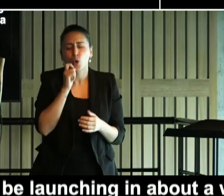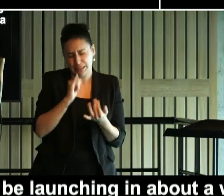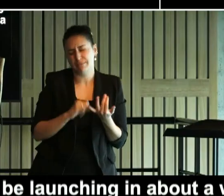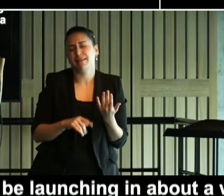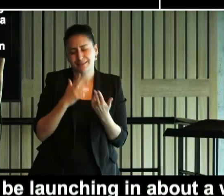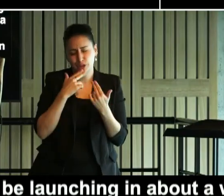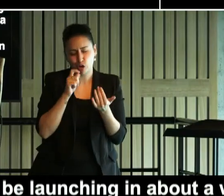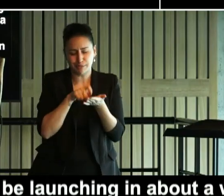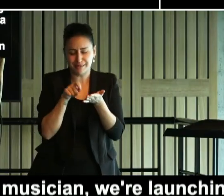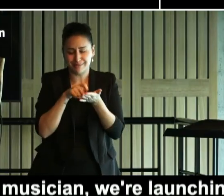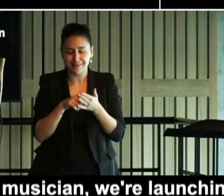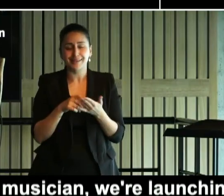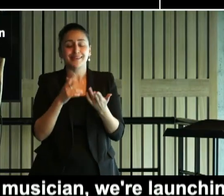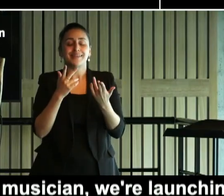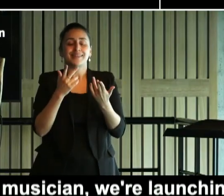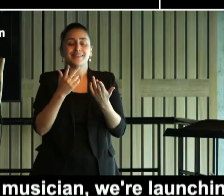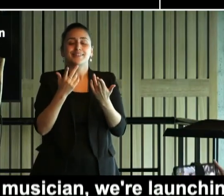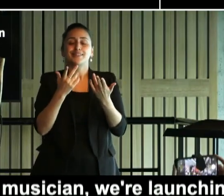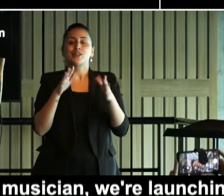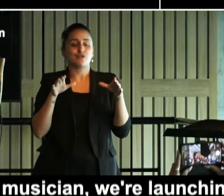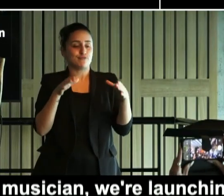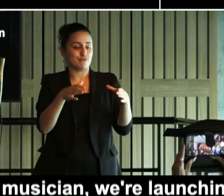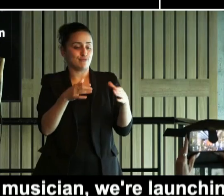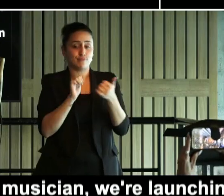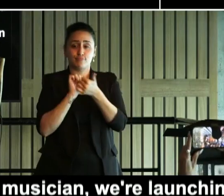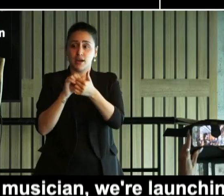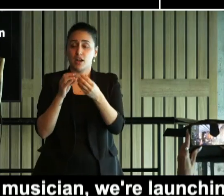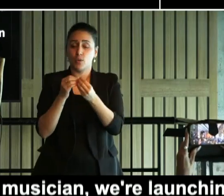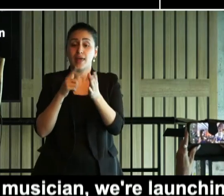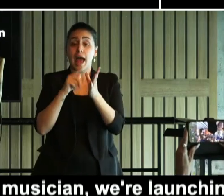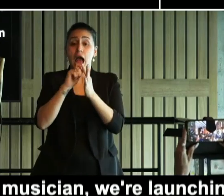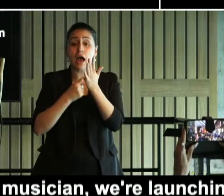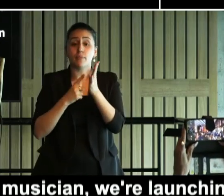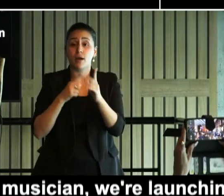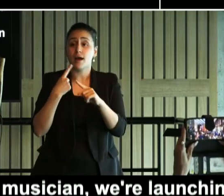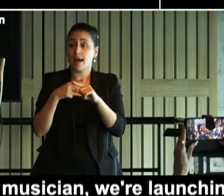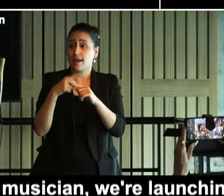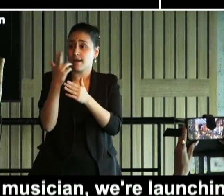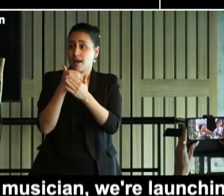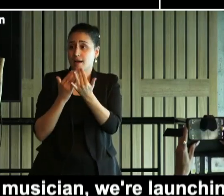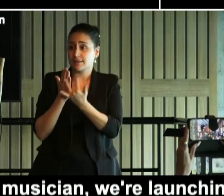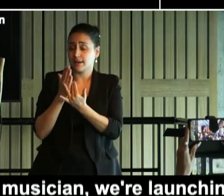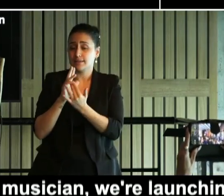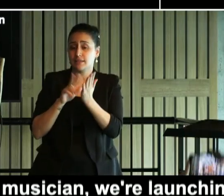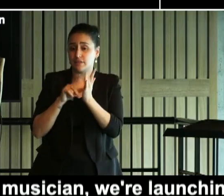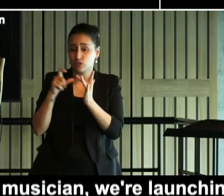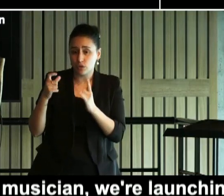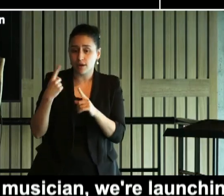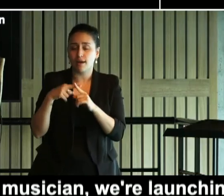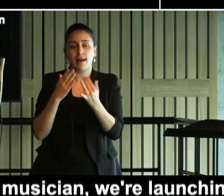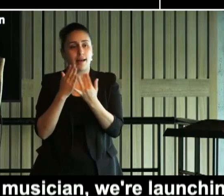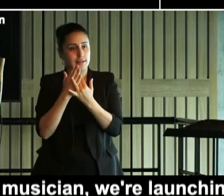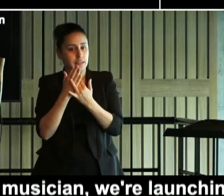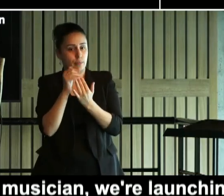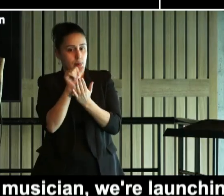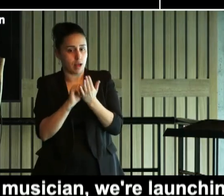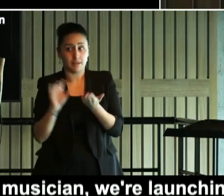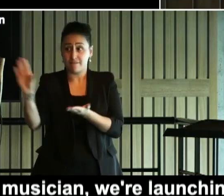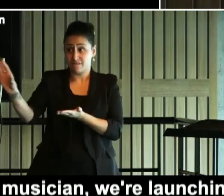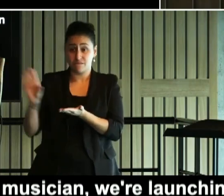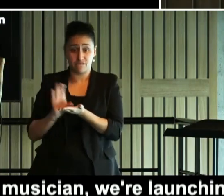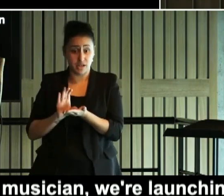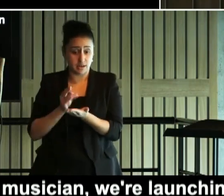disability in partnership with APRA AMCOS and Arts Access Victoria and Accessible Arts. It's been